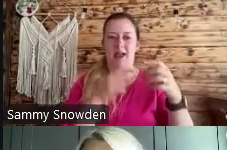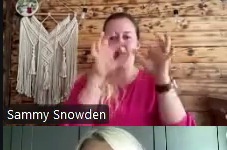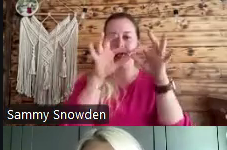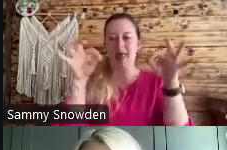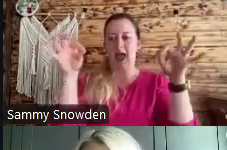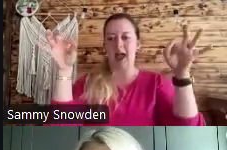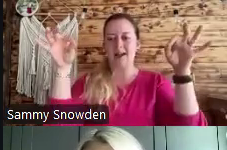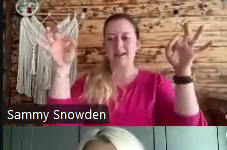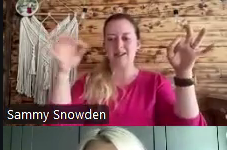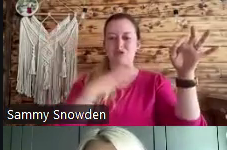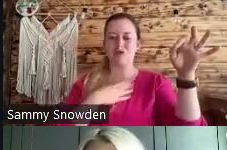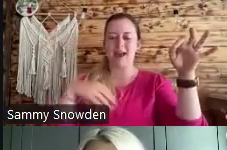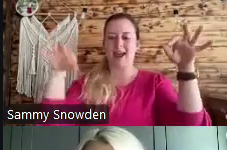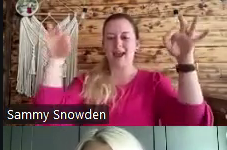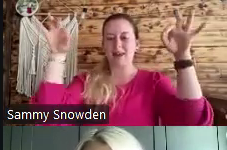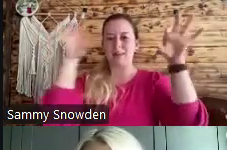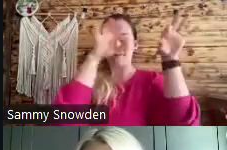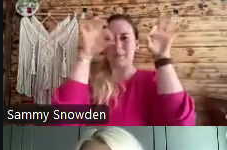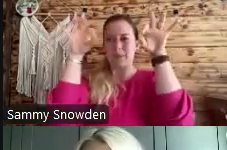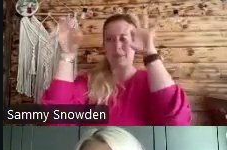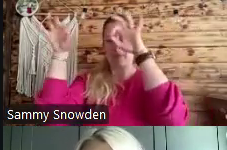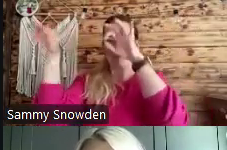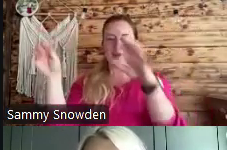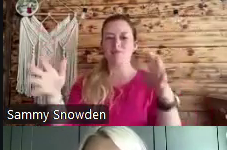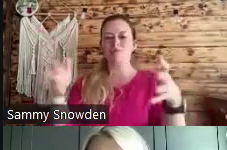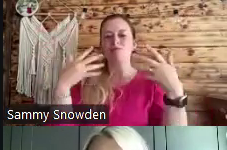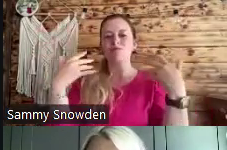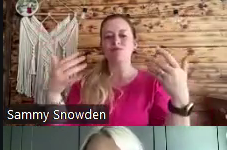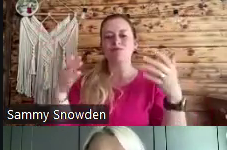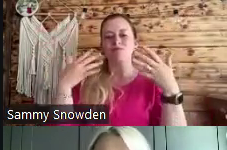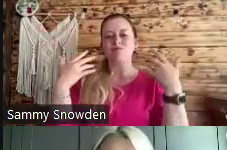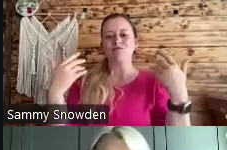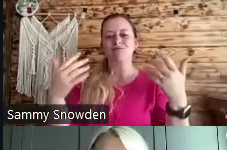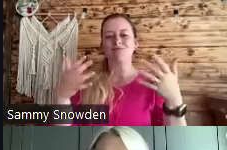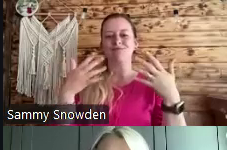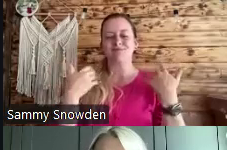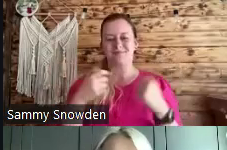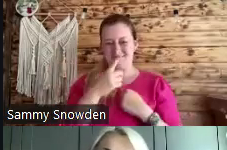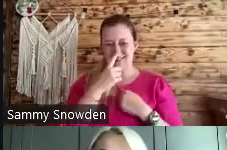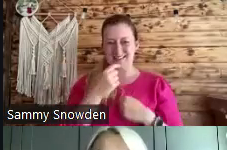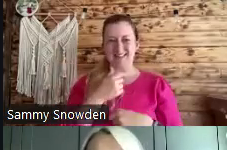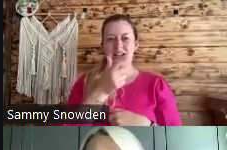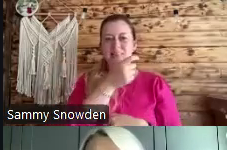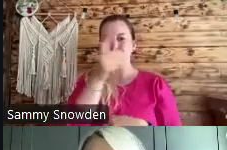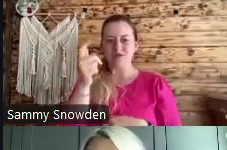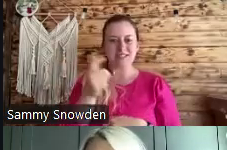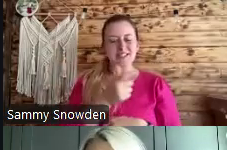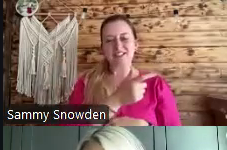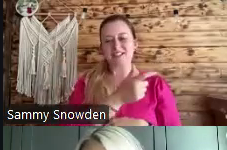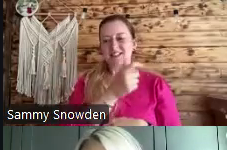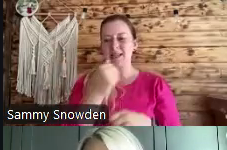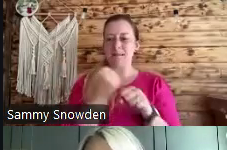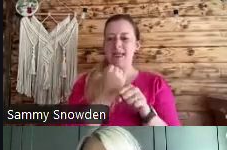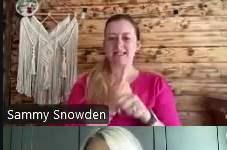smells, it's like a perfume. It's absolutely wonderful to refresh laundry. Just spritz it over your bed when you're making your bed as a